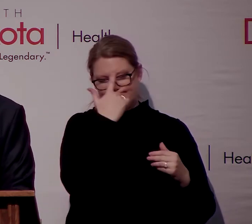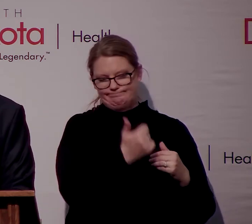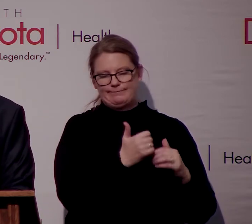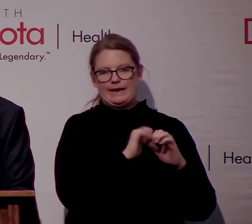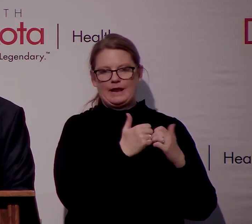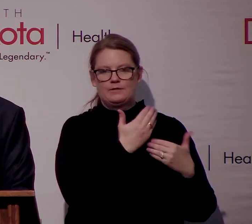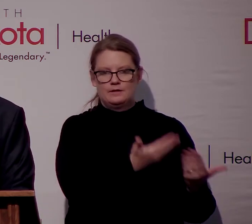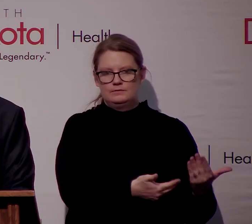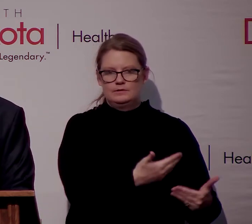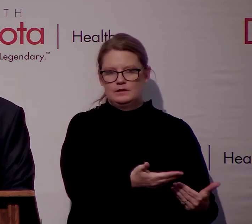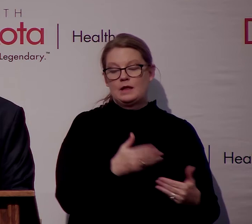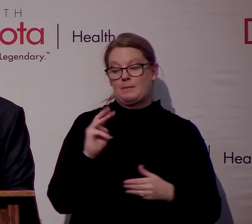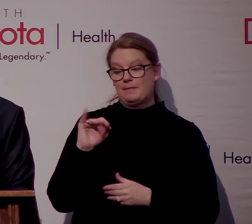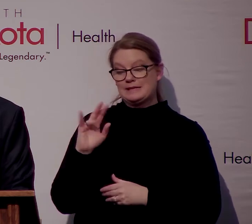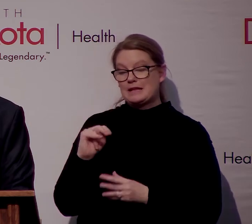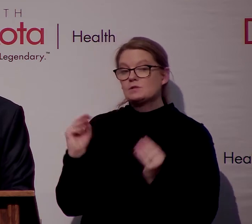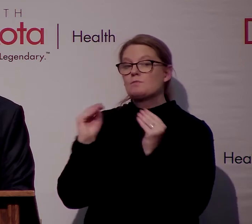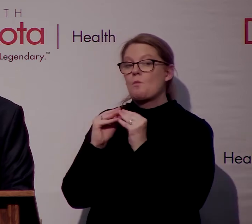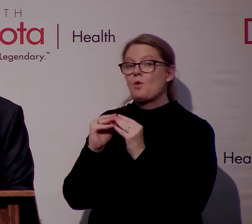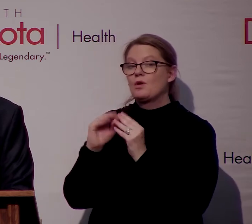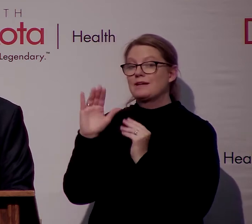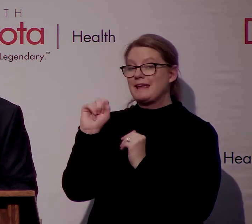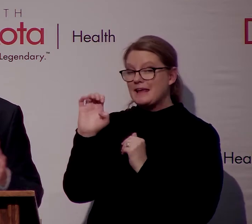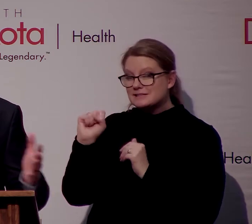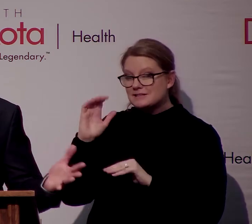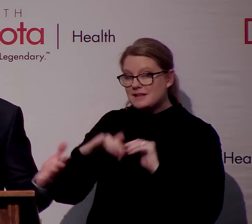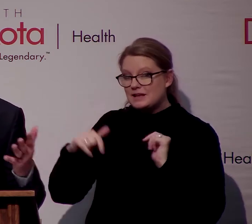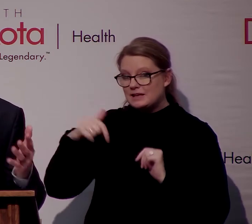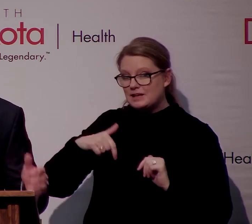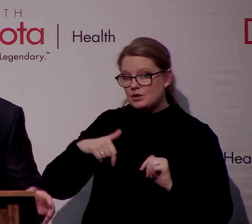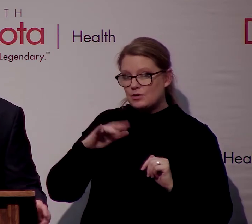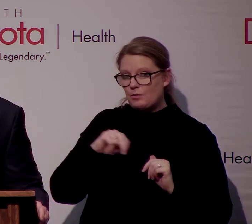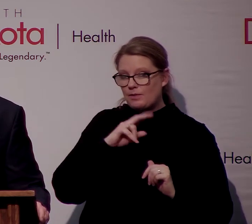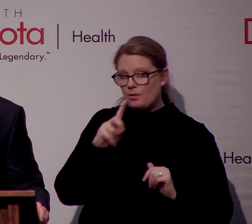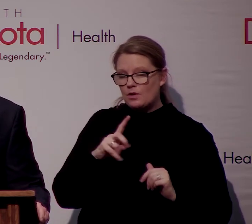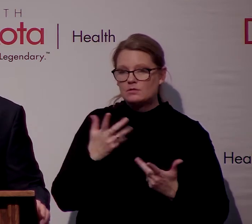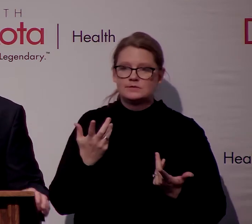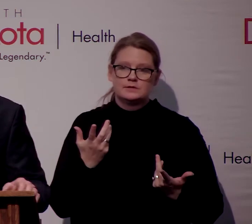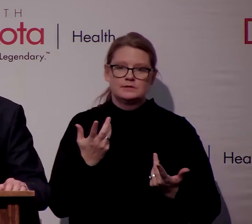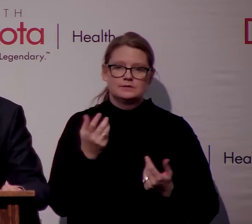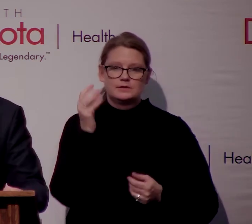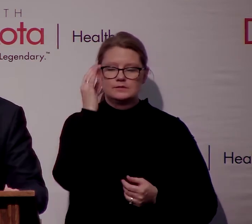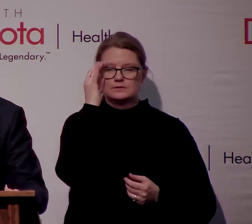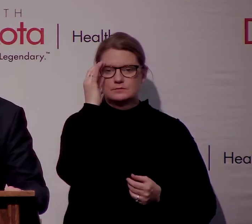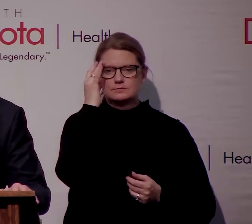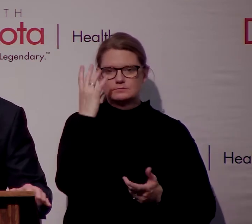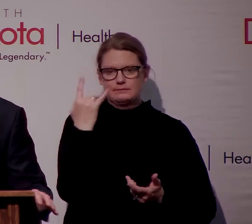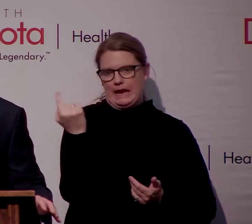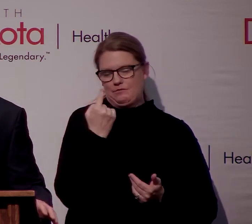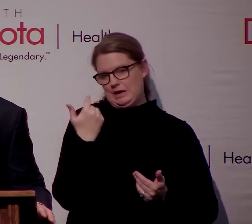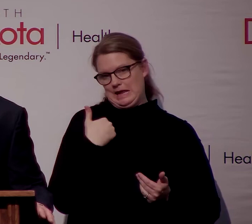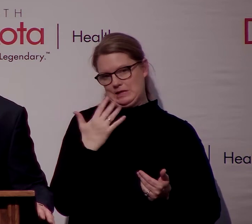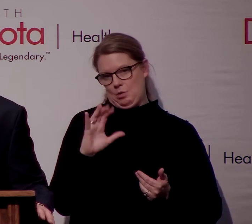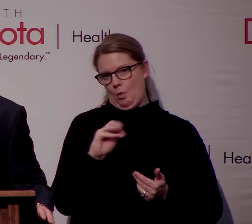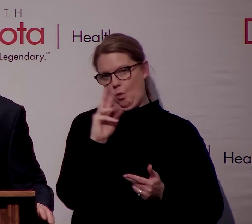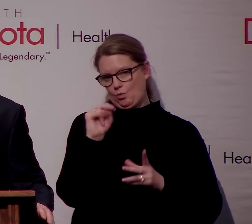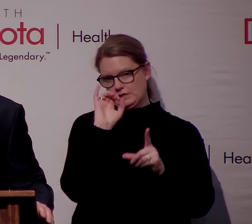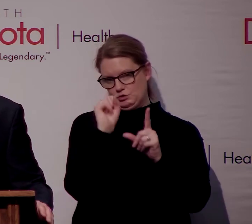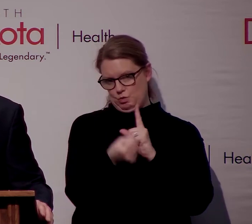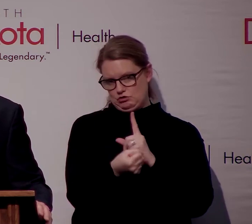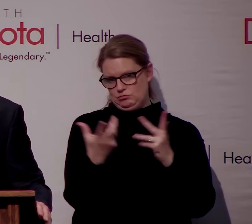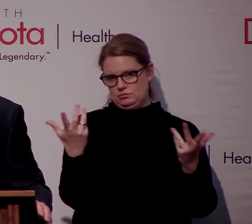it. Minnesota has a lot more cases than we do, and so again, everybody's got their own situations on how